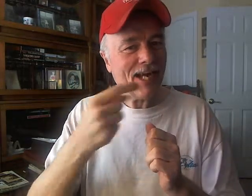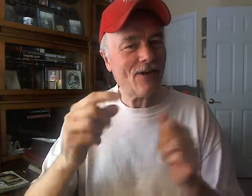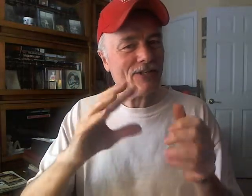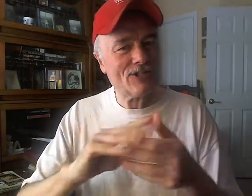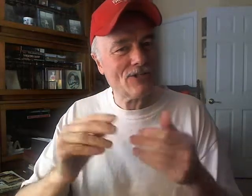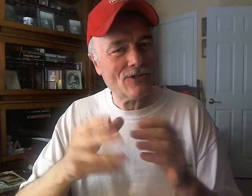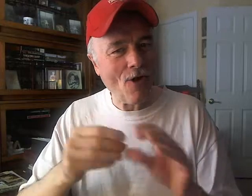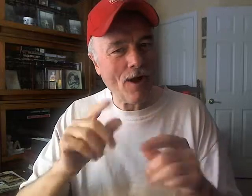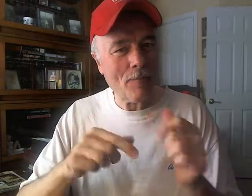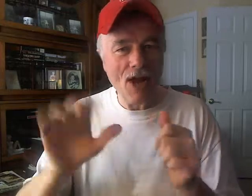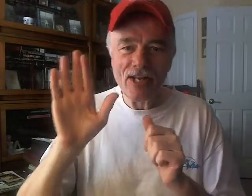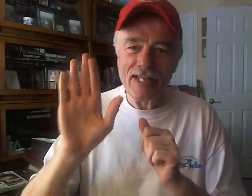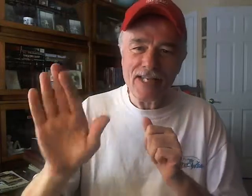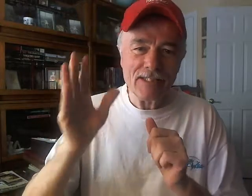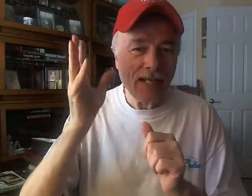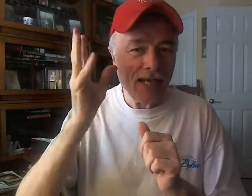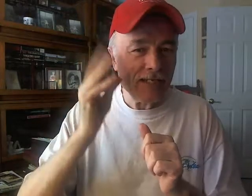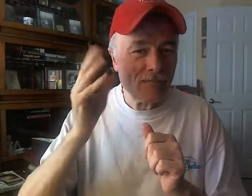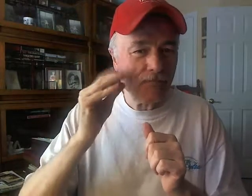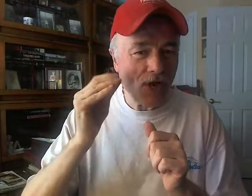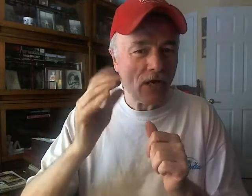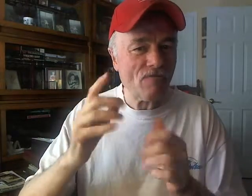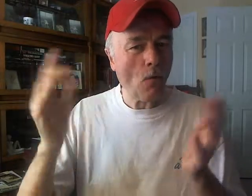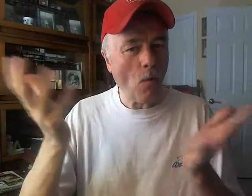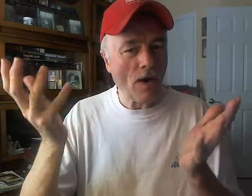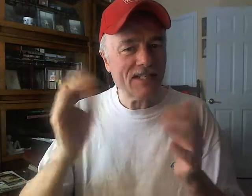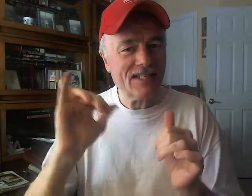tells a story that spread of white